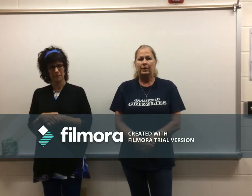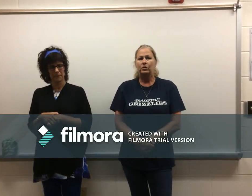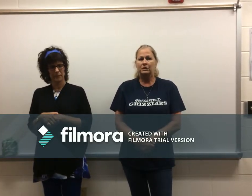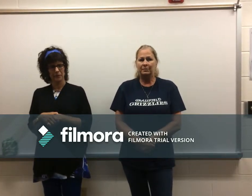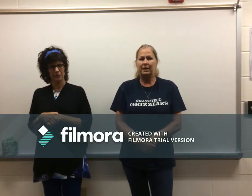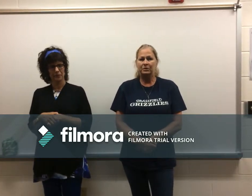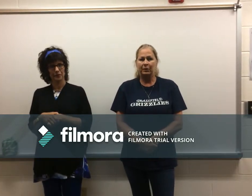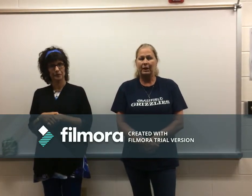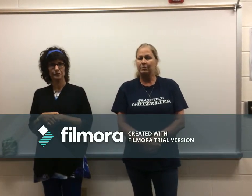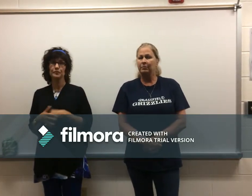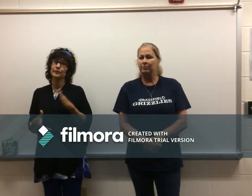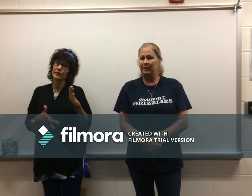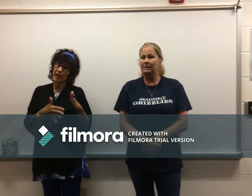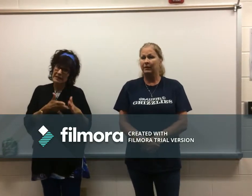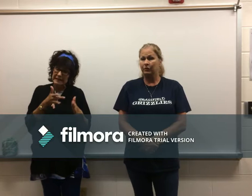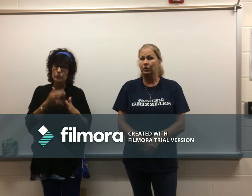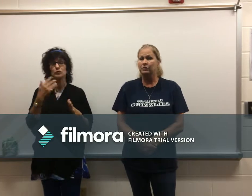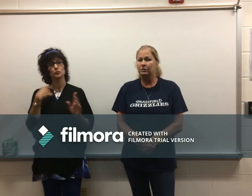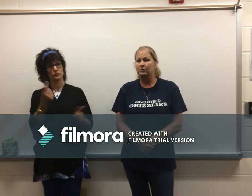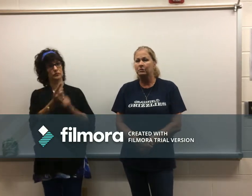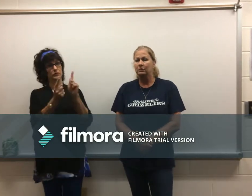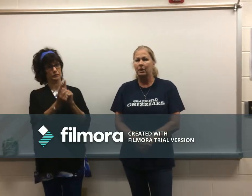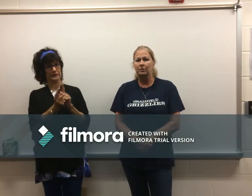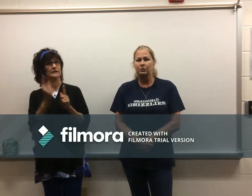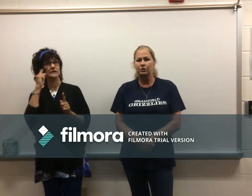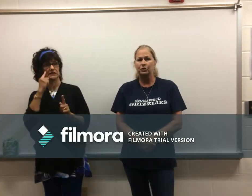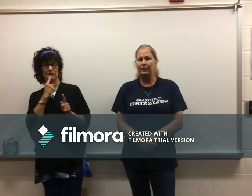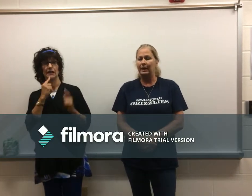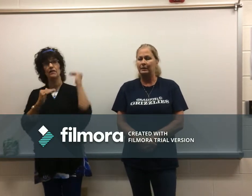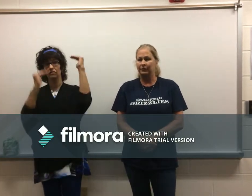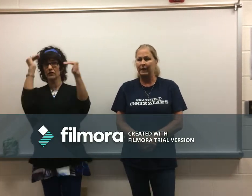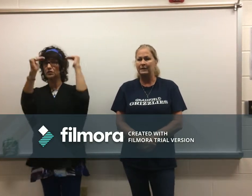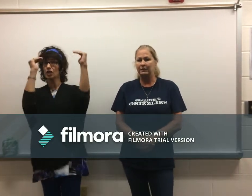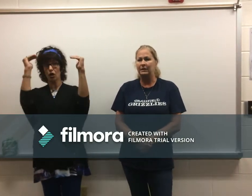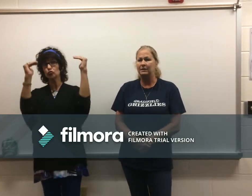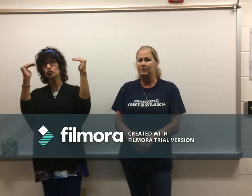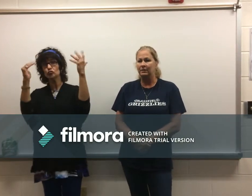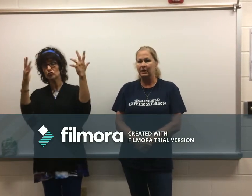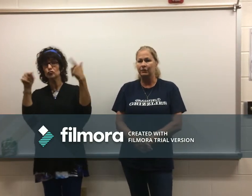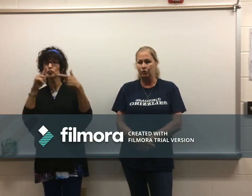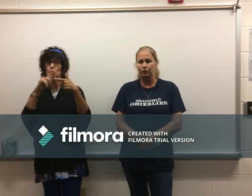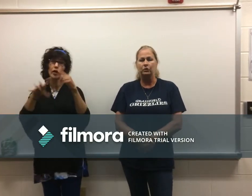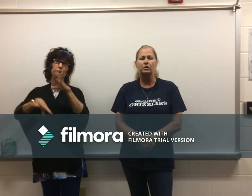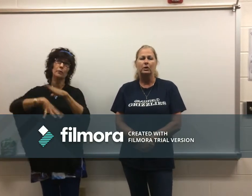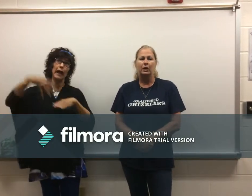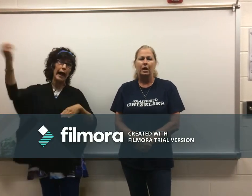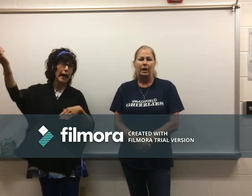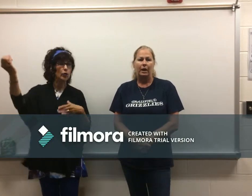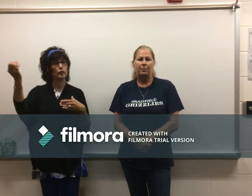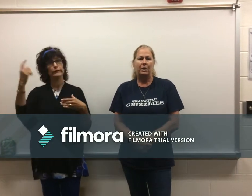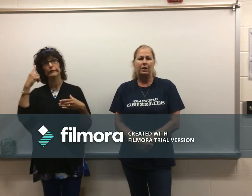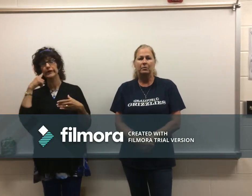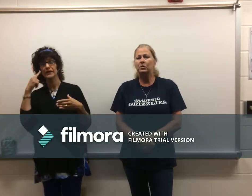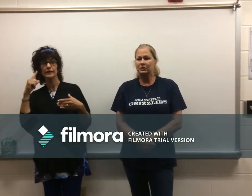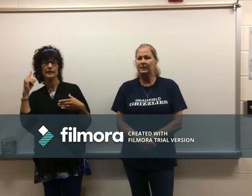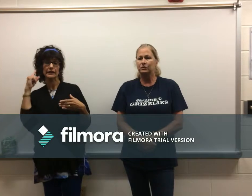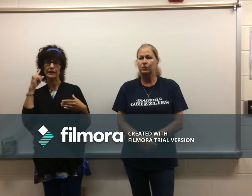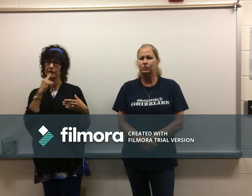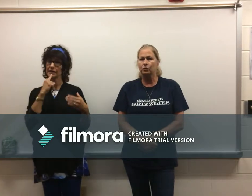There are sometimes when I meet deaf adults, just doing different activities in the deaf culture. Mostly it's through the